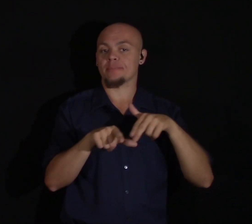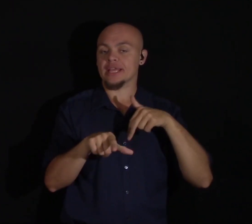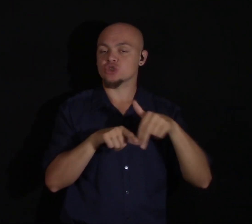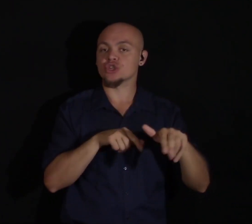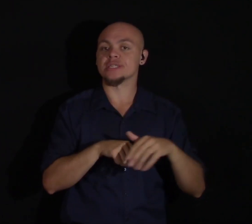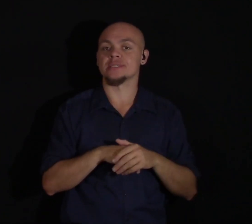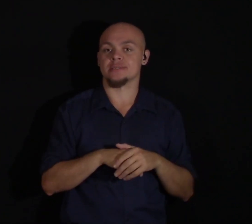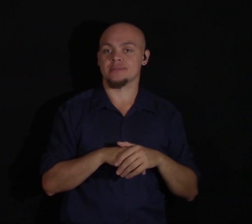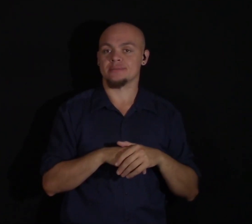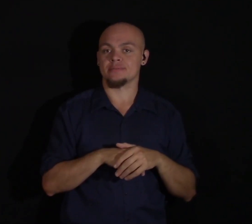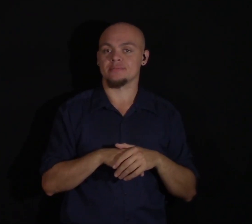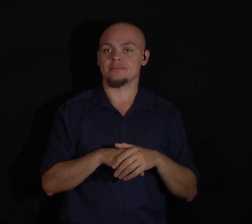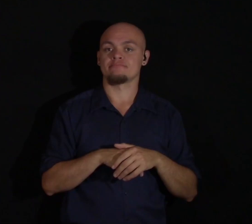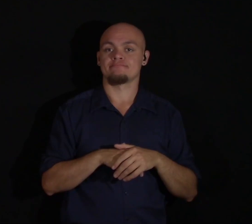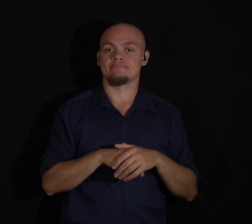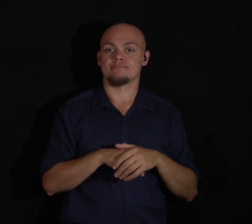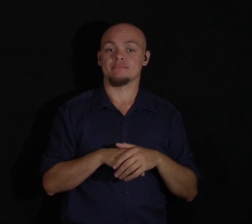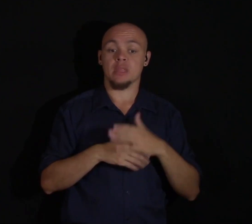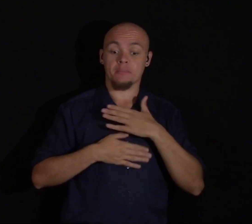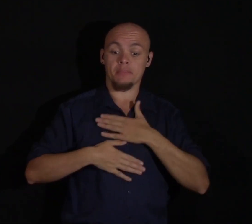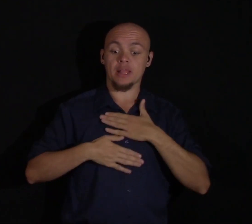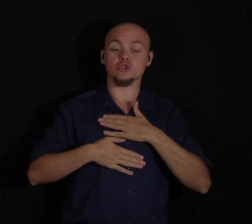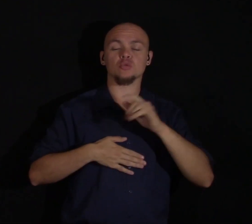We need to talk about pleasure